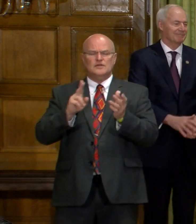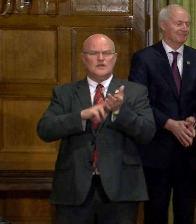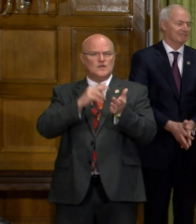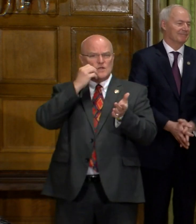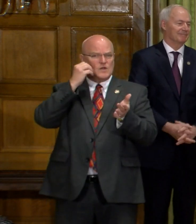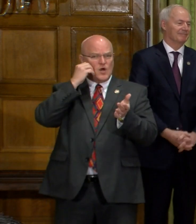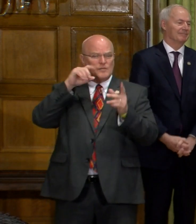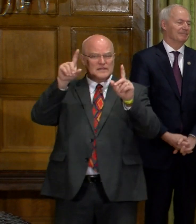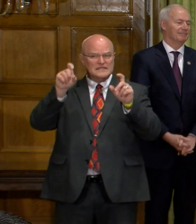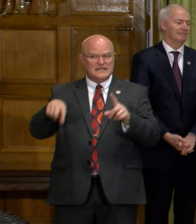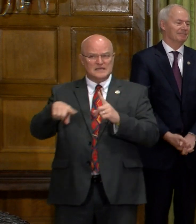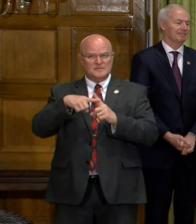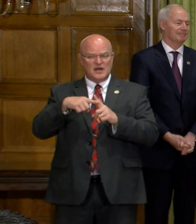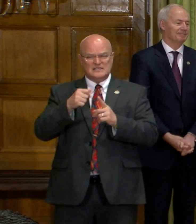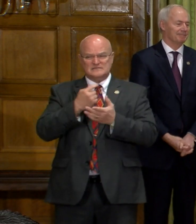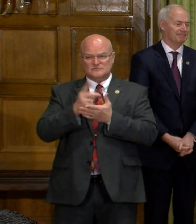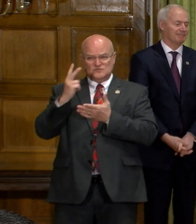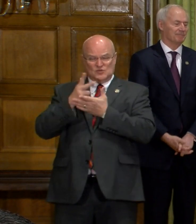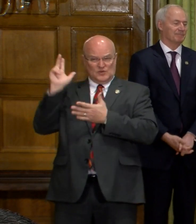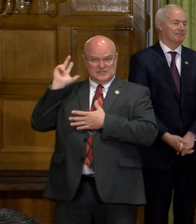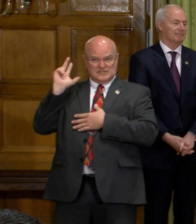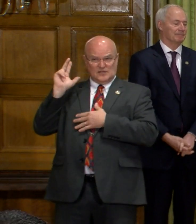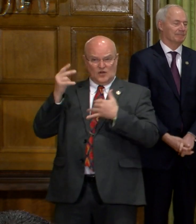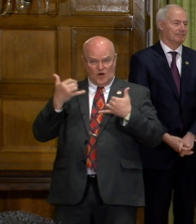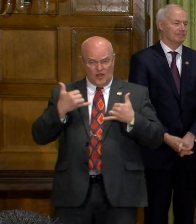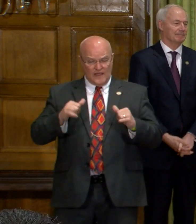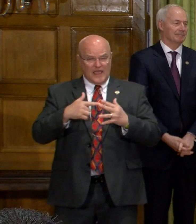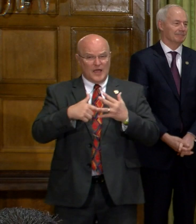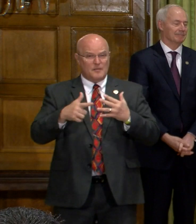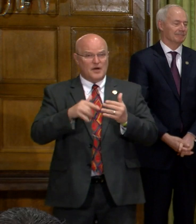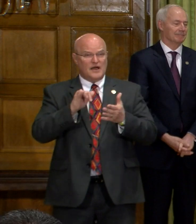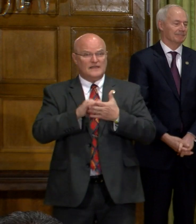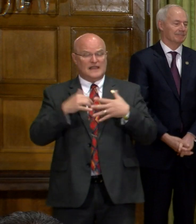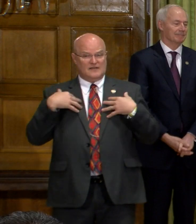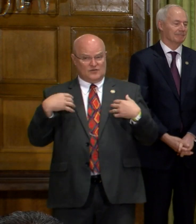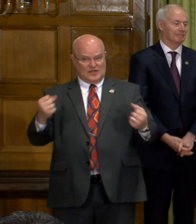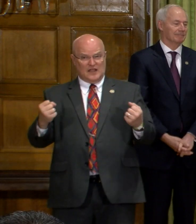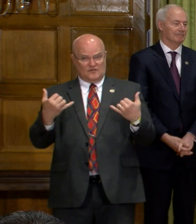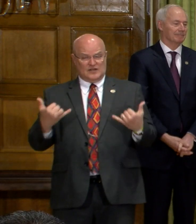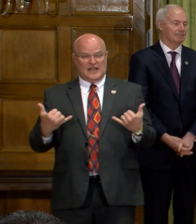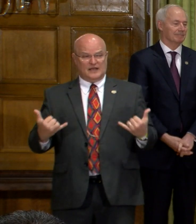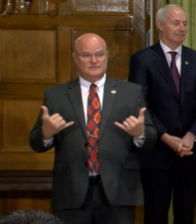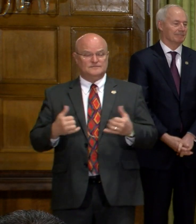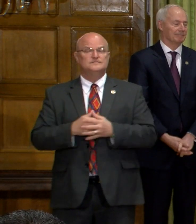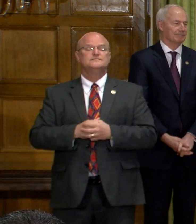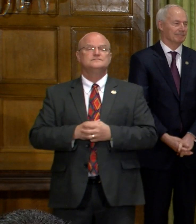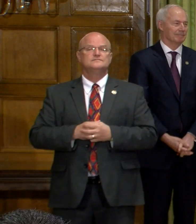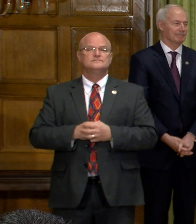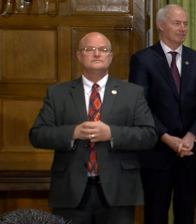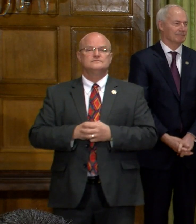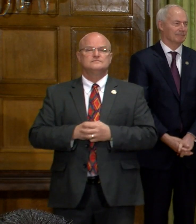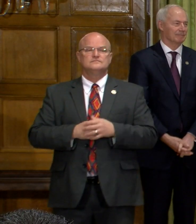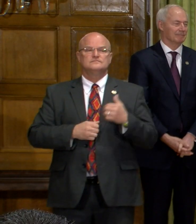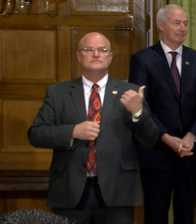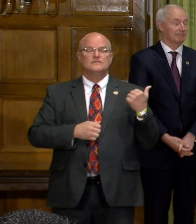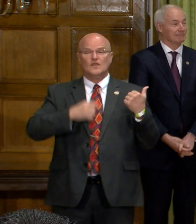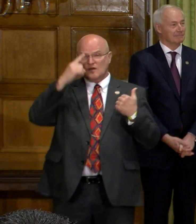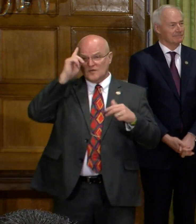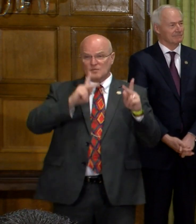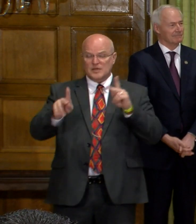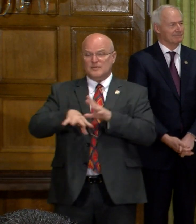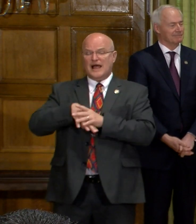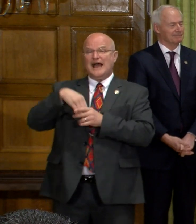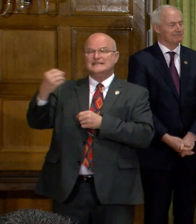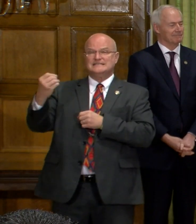that tested positive several weeks ago, are they among those that have recovered now? For people who